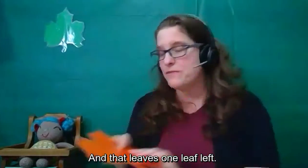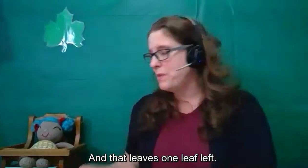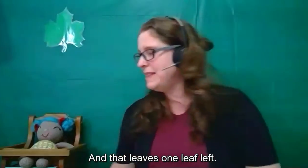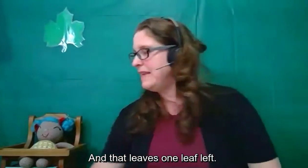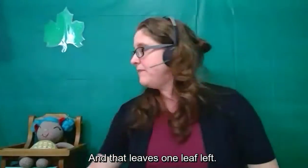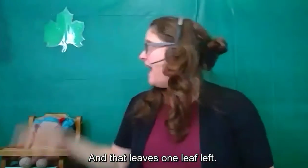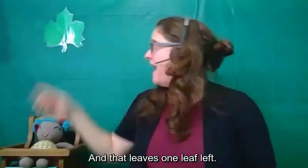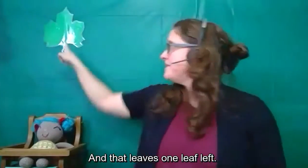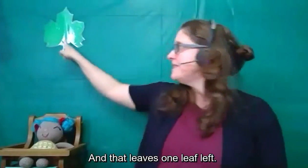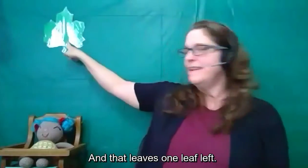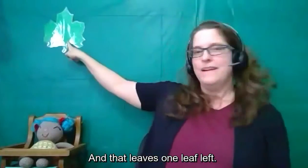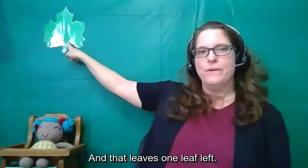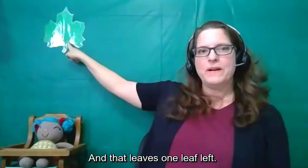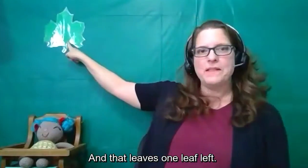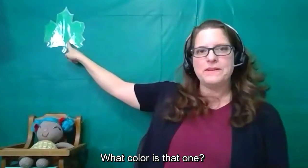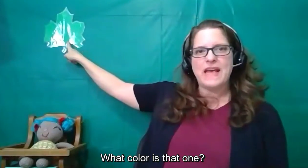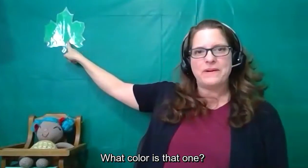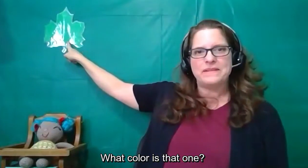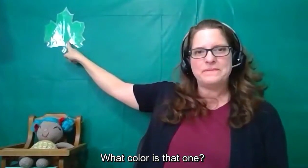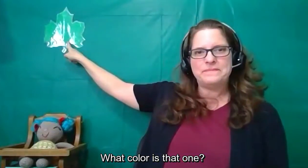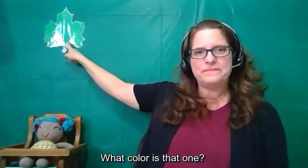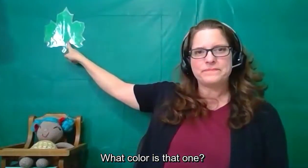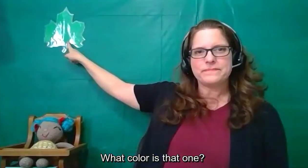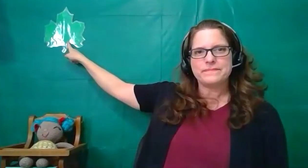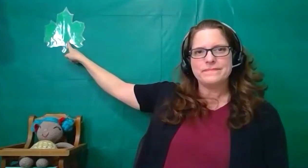leaves one leaf left. What color is that one?